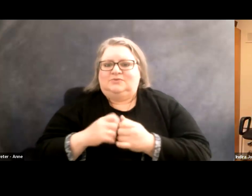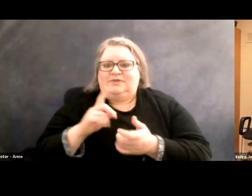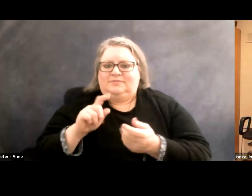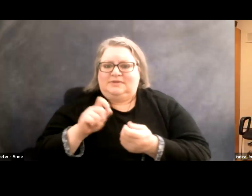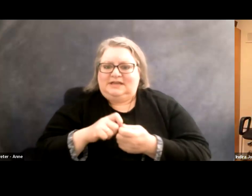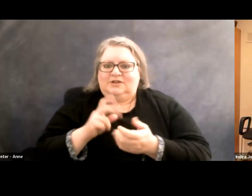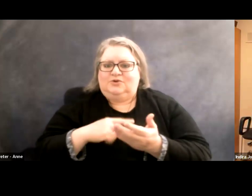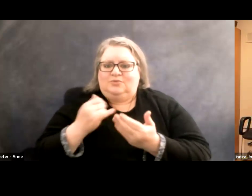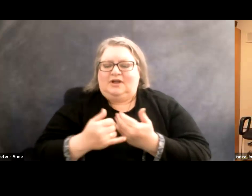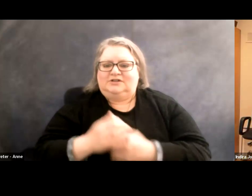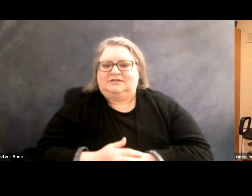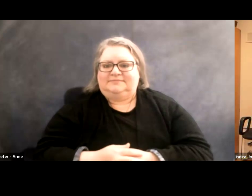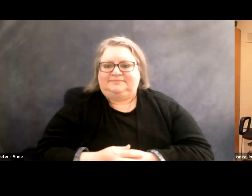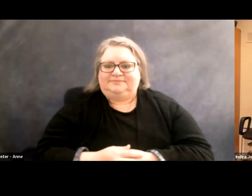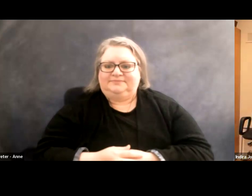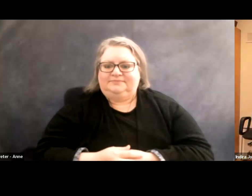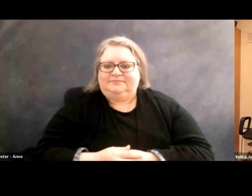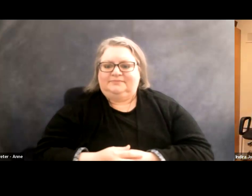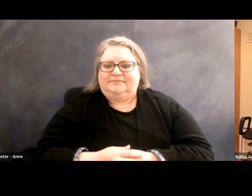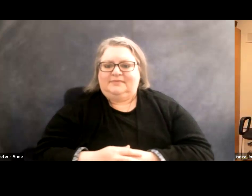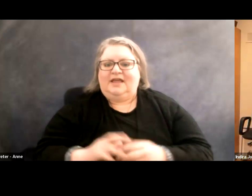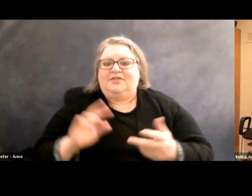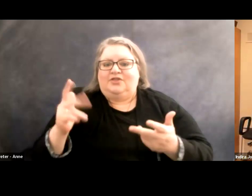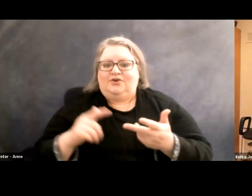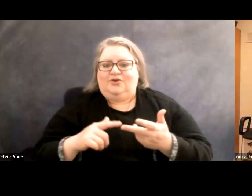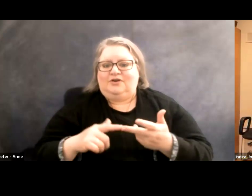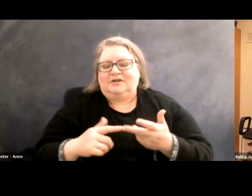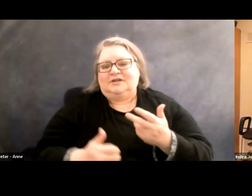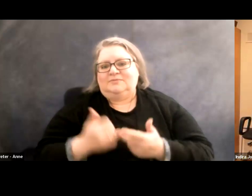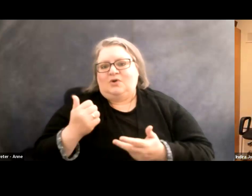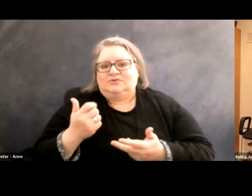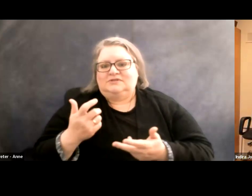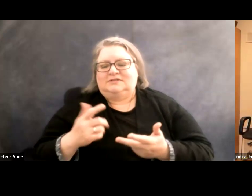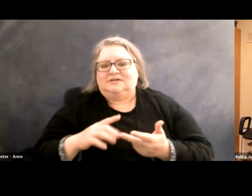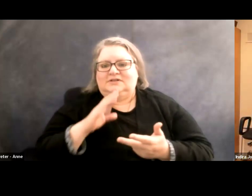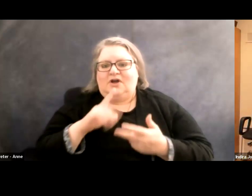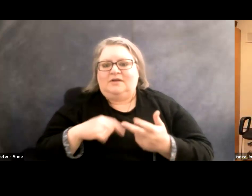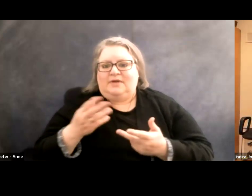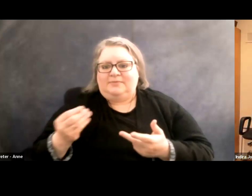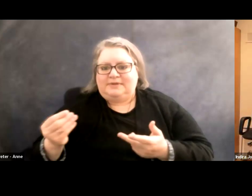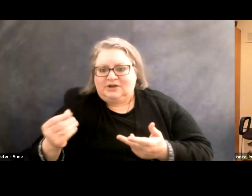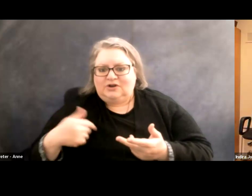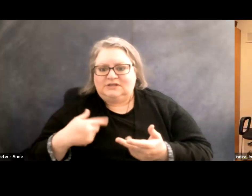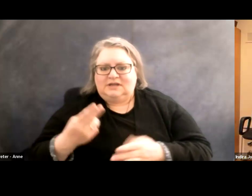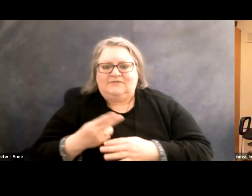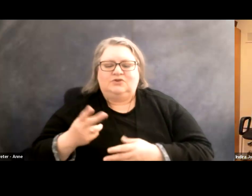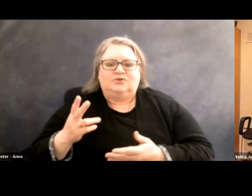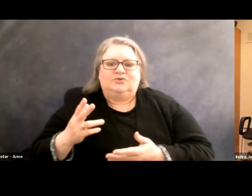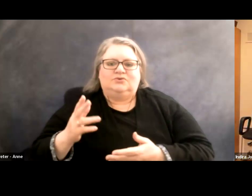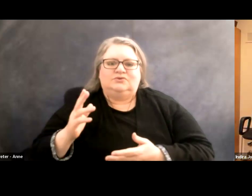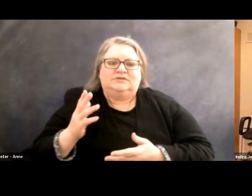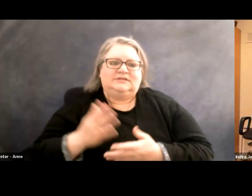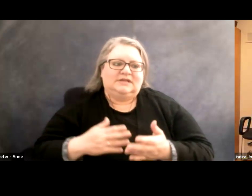project. I also, and the third paragraph is mostly just talking about the materials that I've used in some of